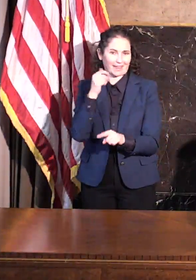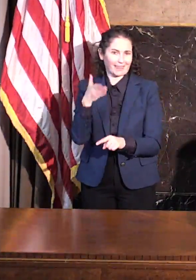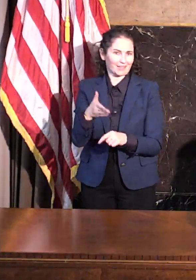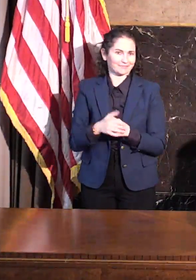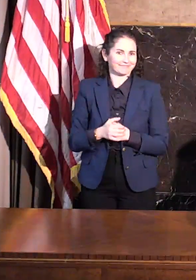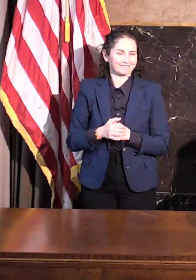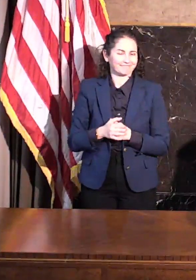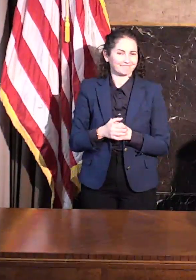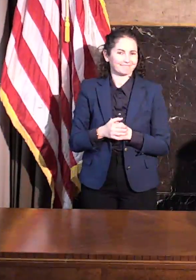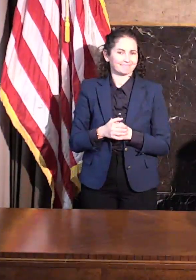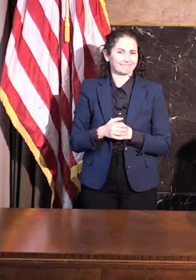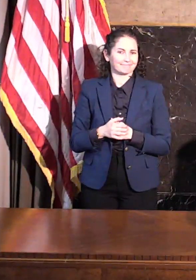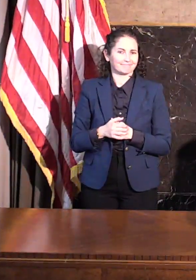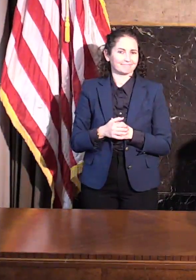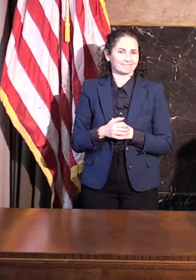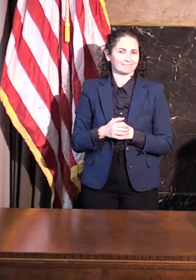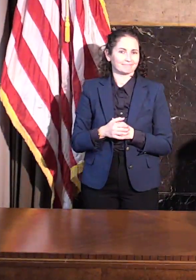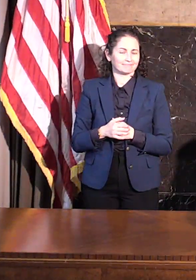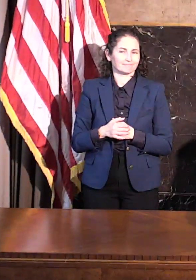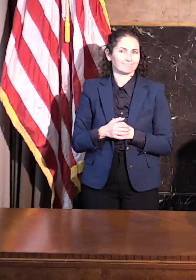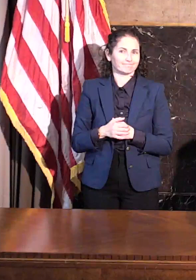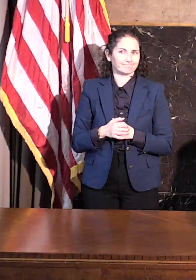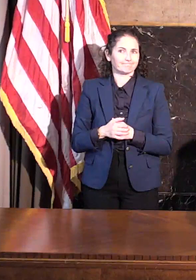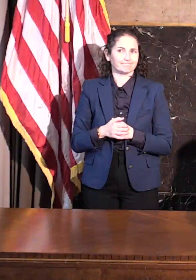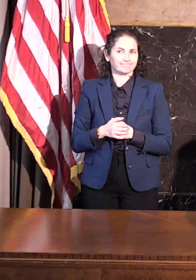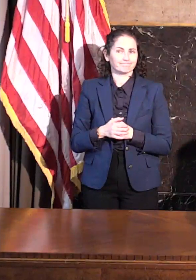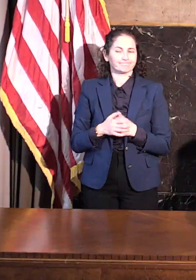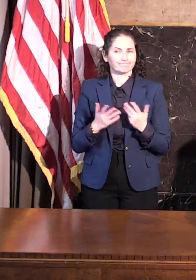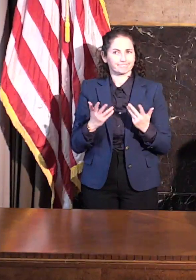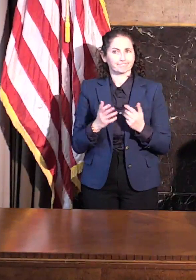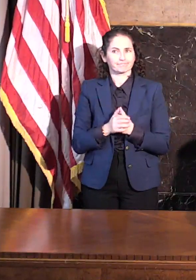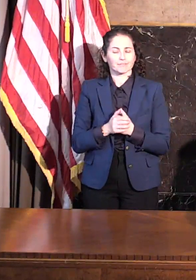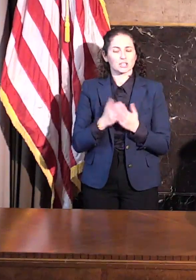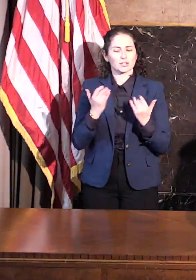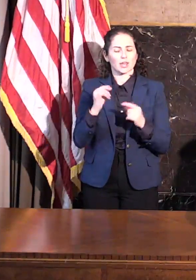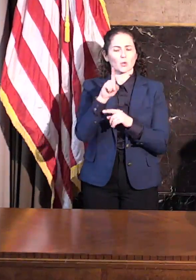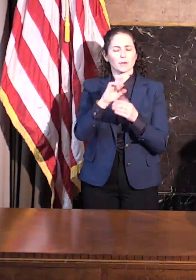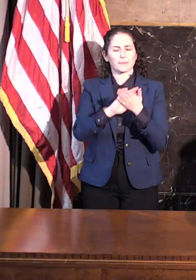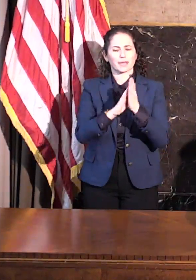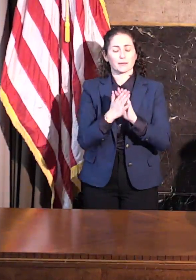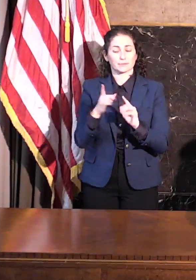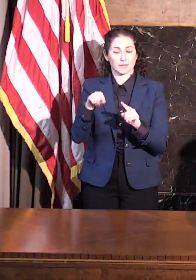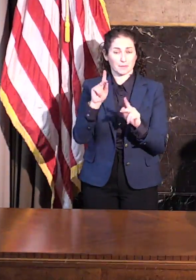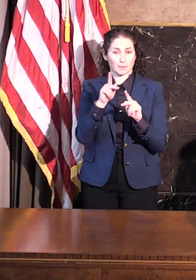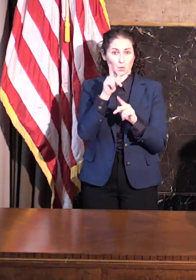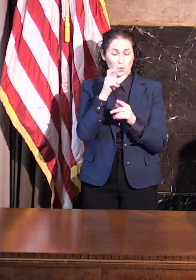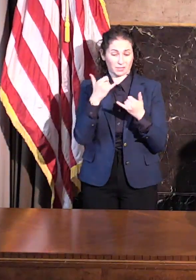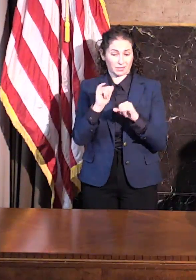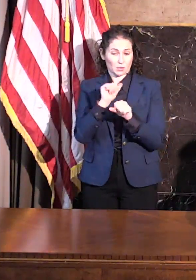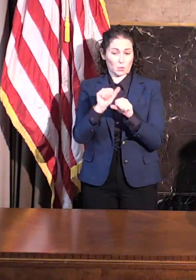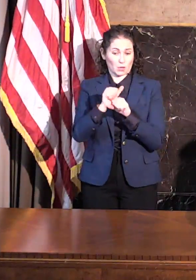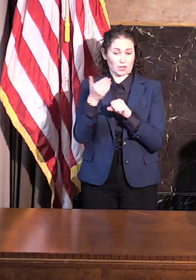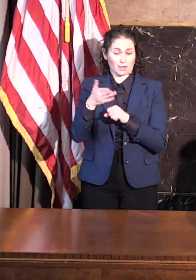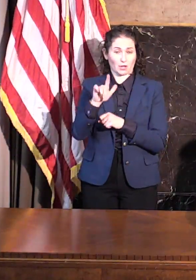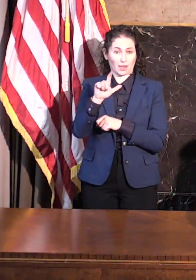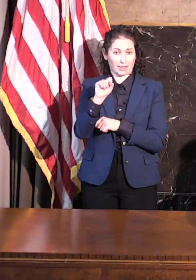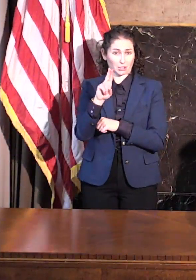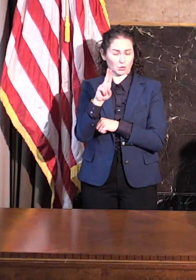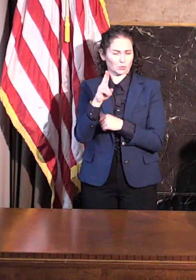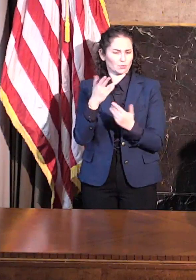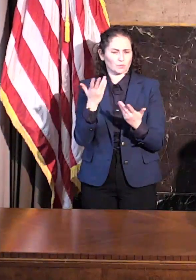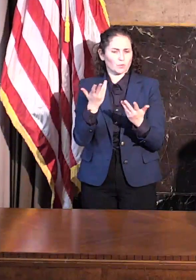report, and obviously, there was a legislative hearing about it, and there is another one coming, and several